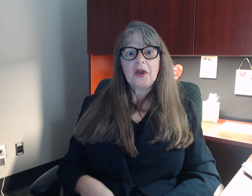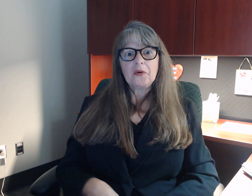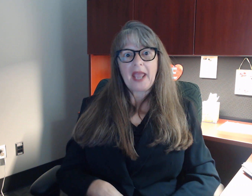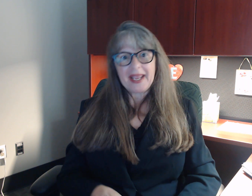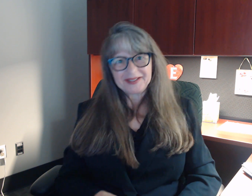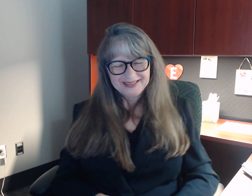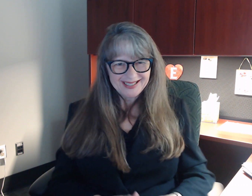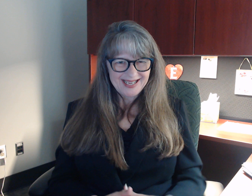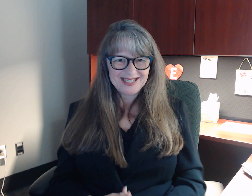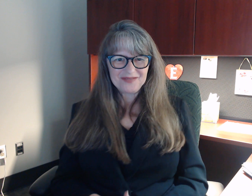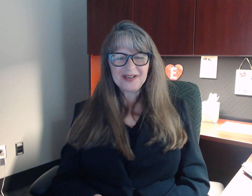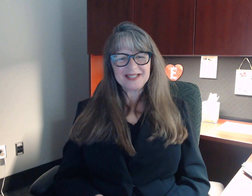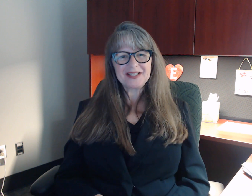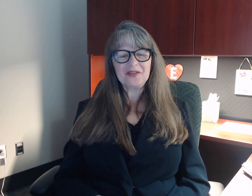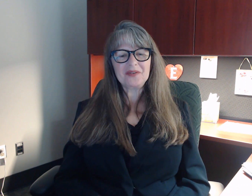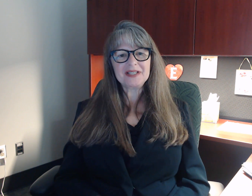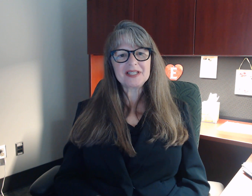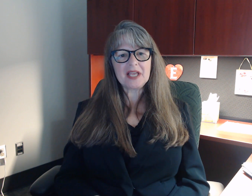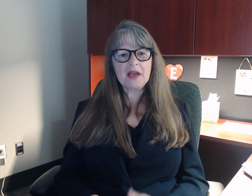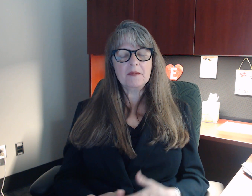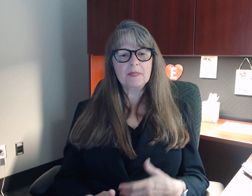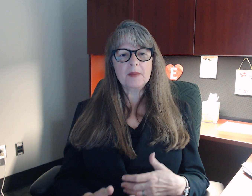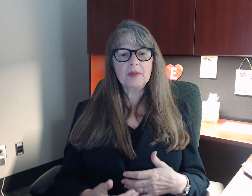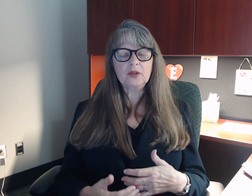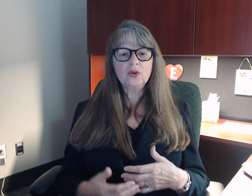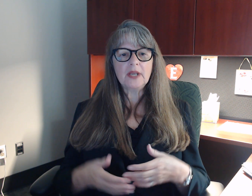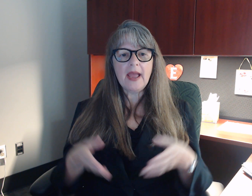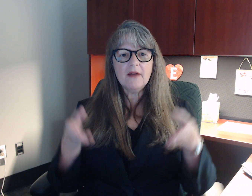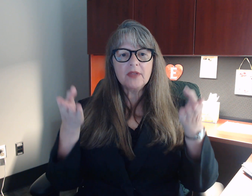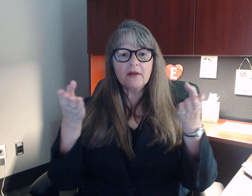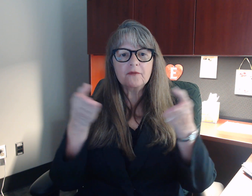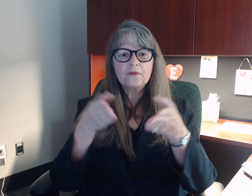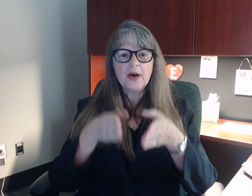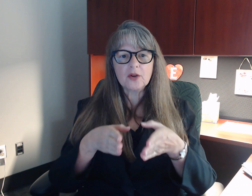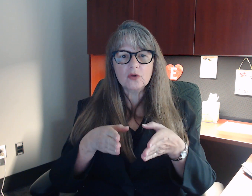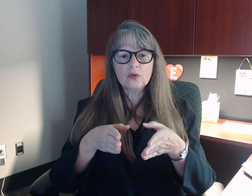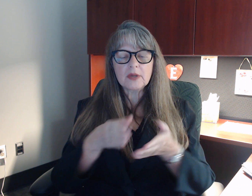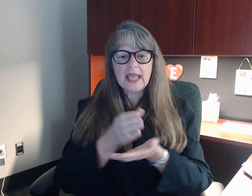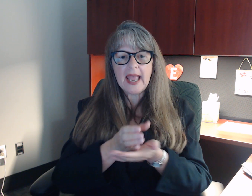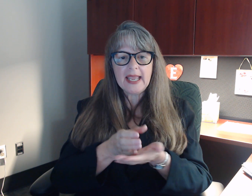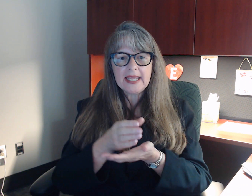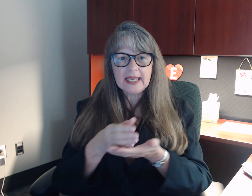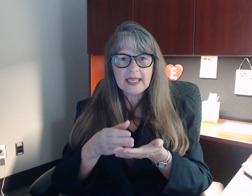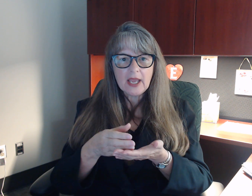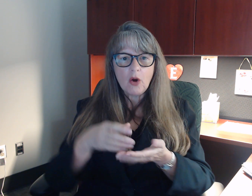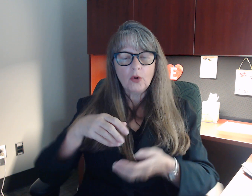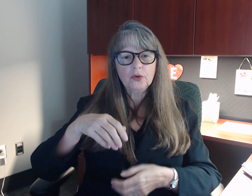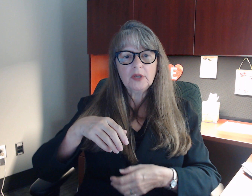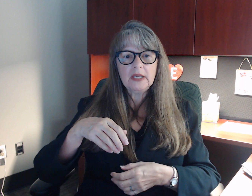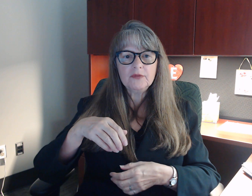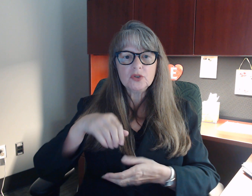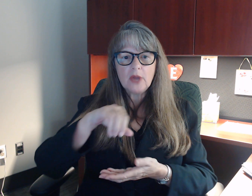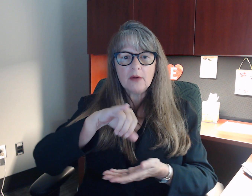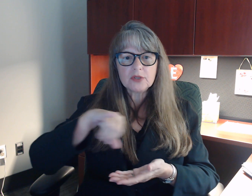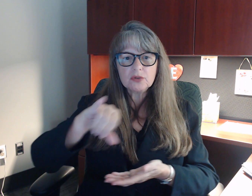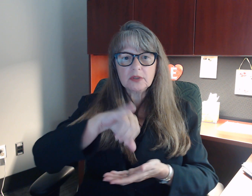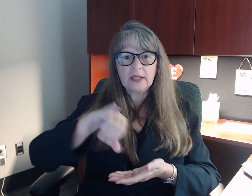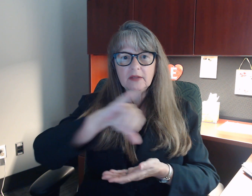cake? Anyway, so it's, but you could have a funnel cake, or you could even do how it's do like the